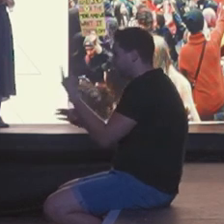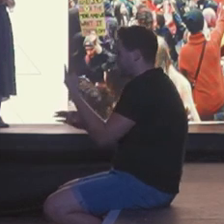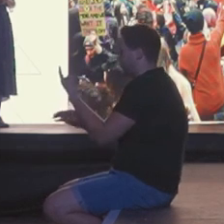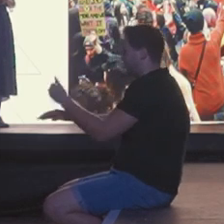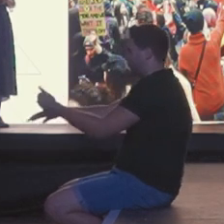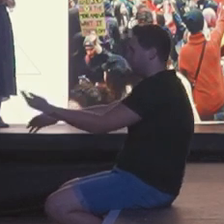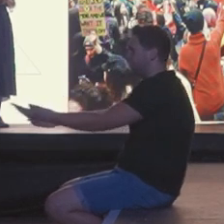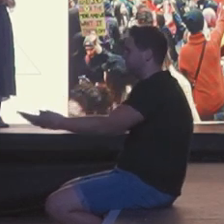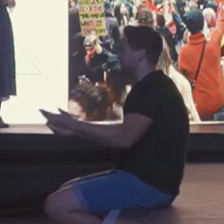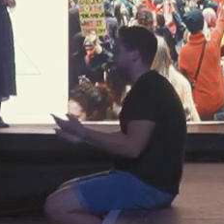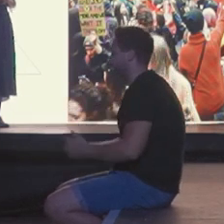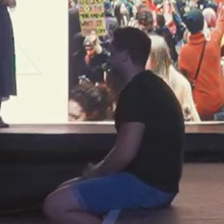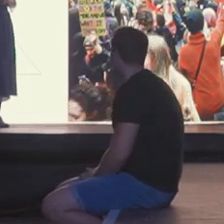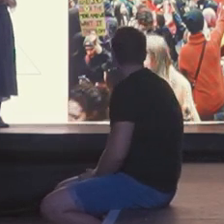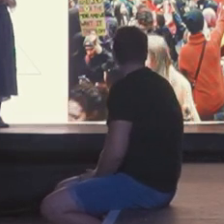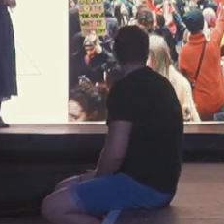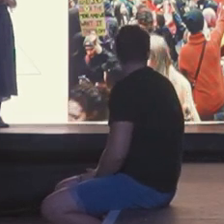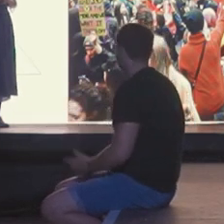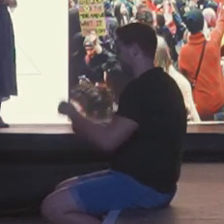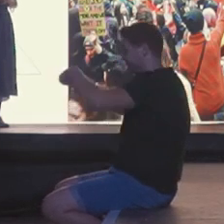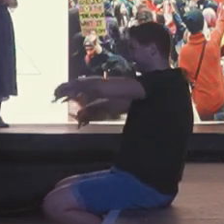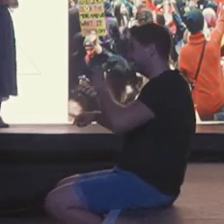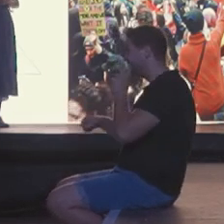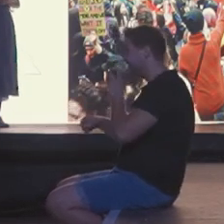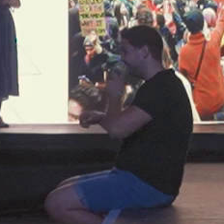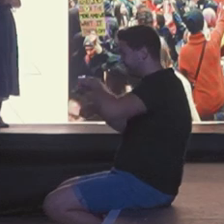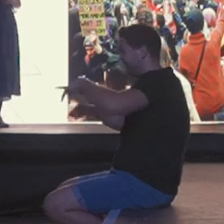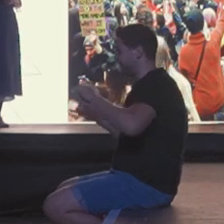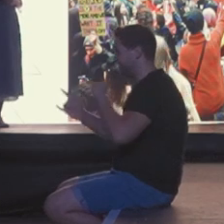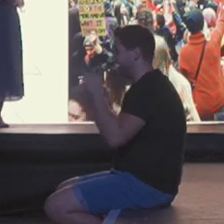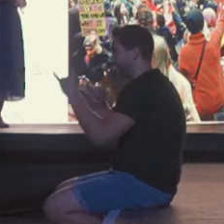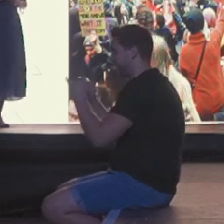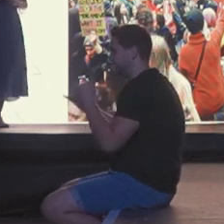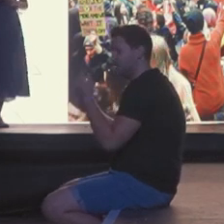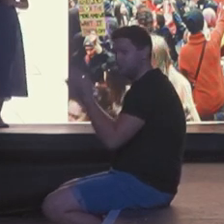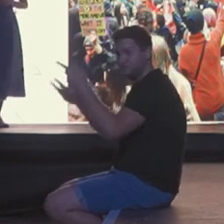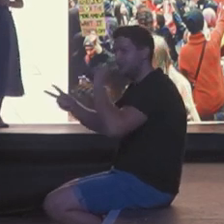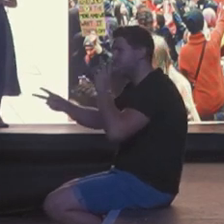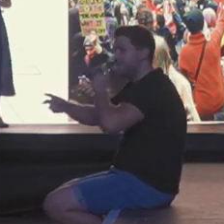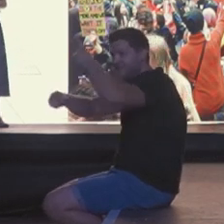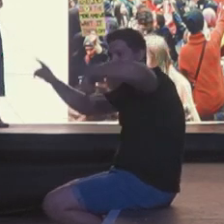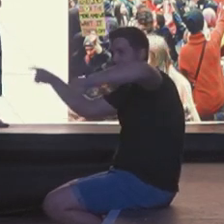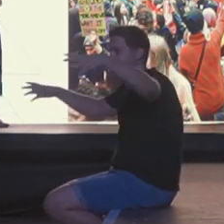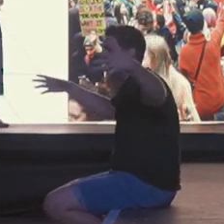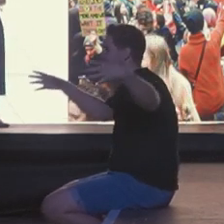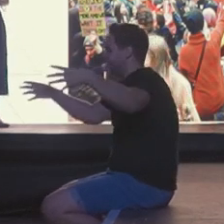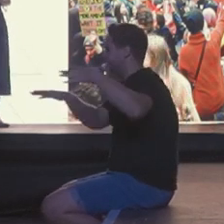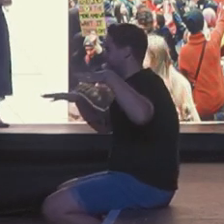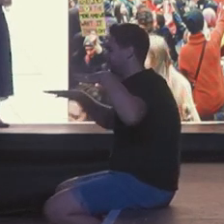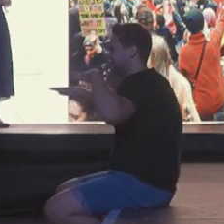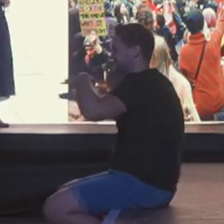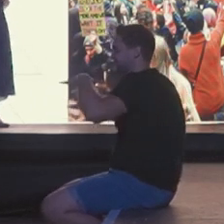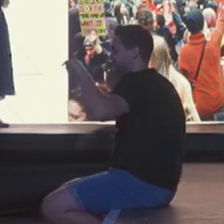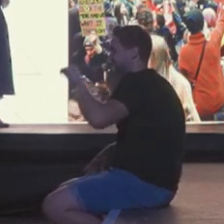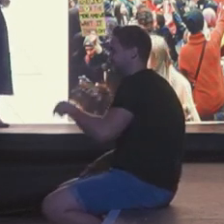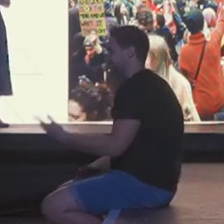else is going to do it? Right? We're at Vegan Camp Out. This should be the most vegan people in the world, I reckon. So if we're not doing it, we're totally fucked.